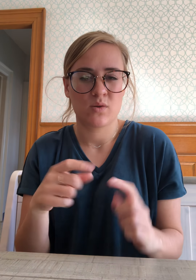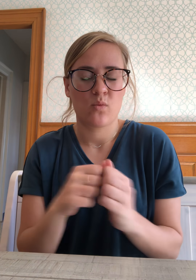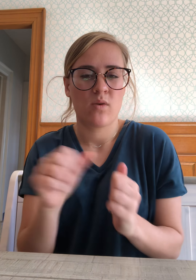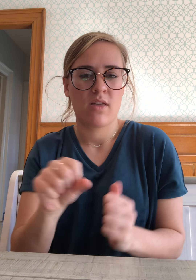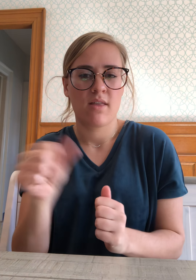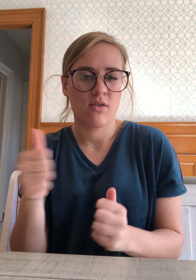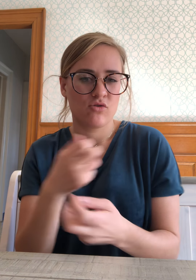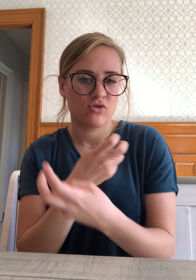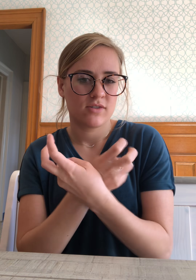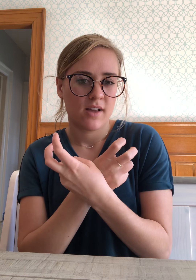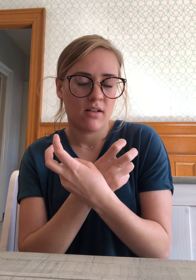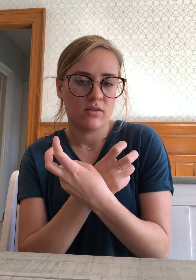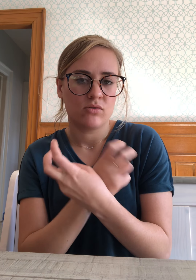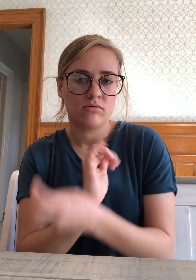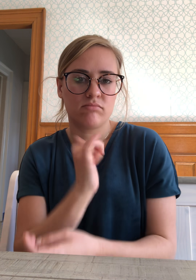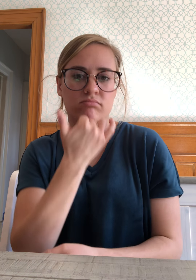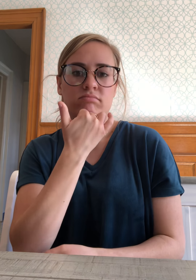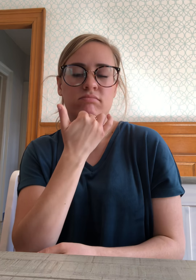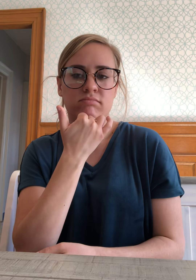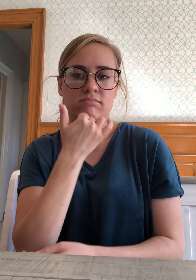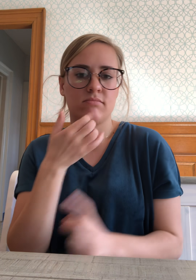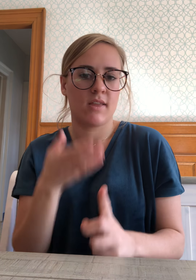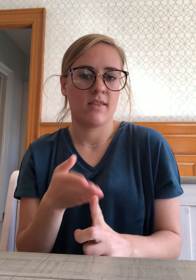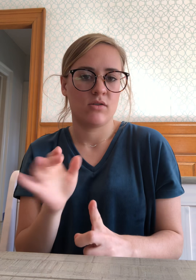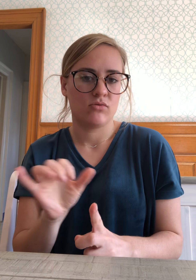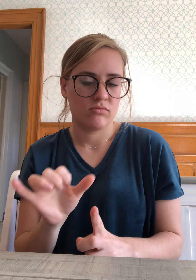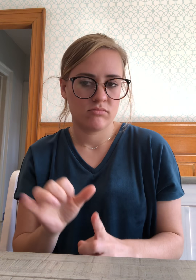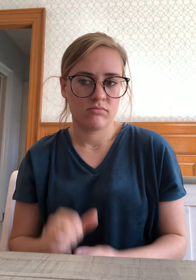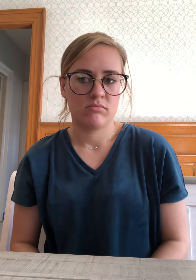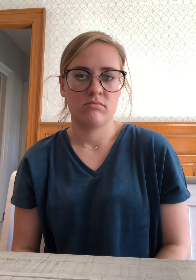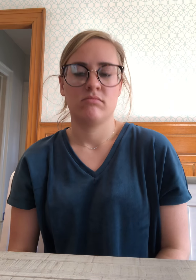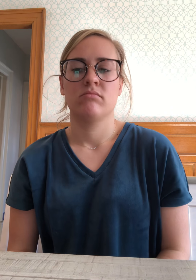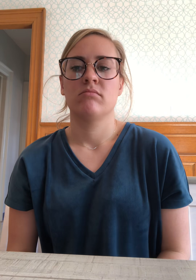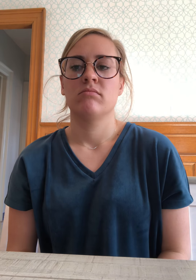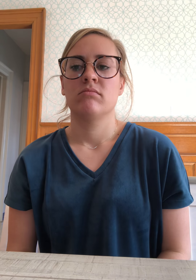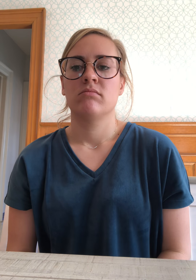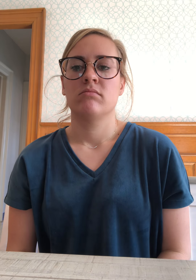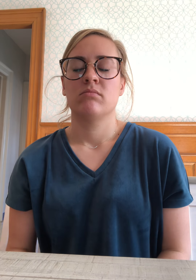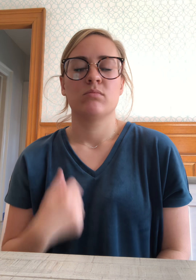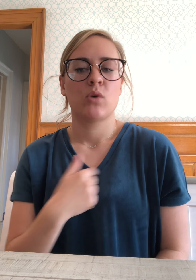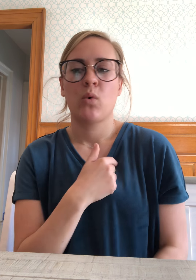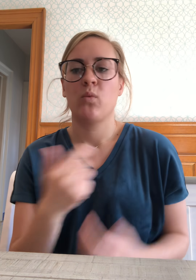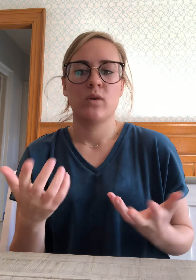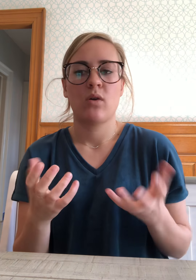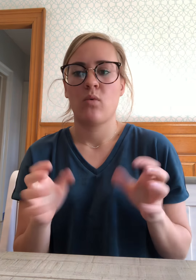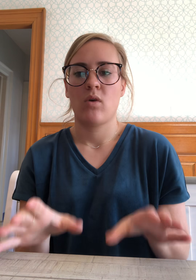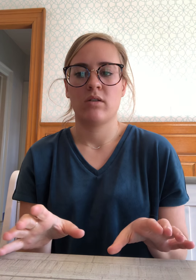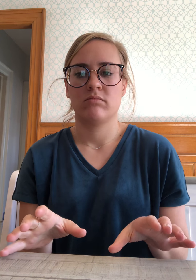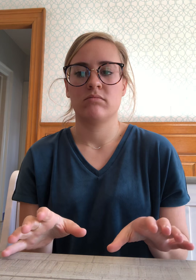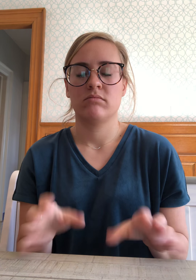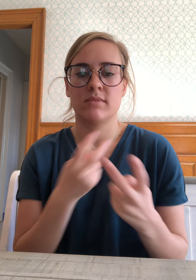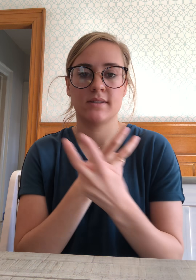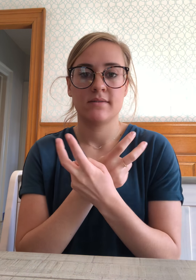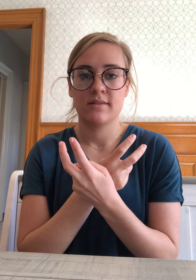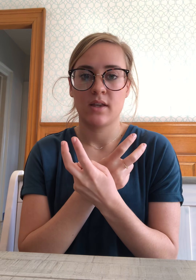skeletal discrepancies present. We don't want skeletal open bites, for